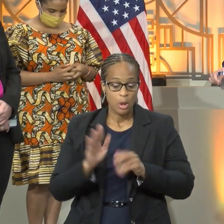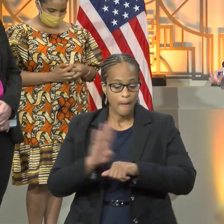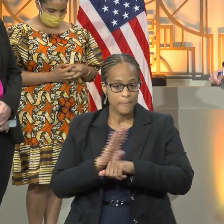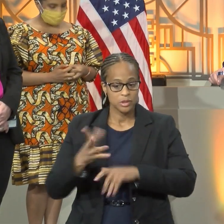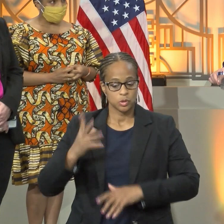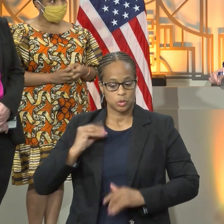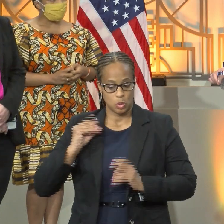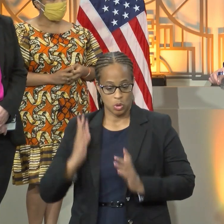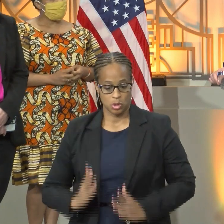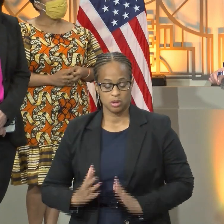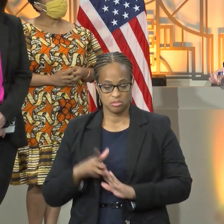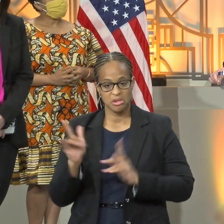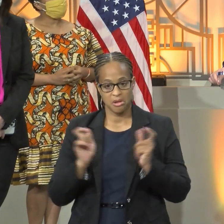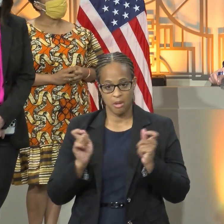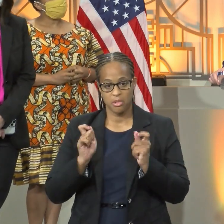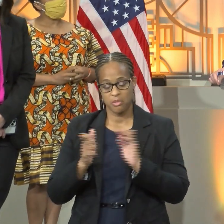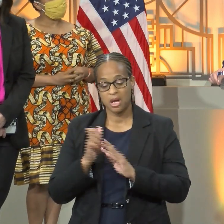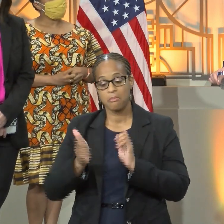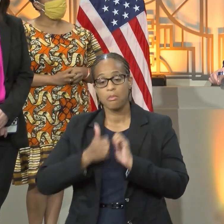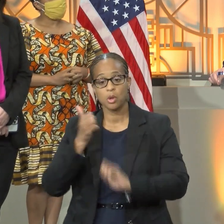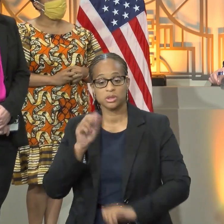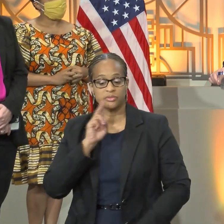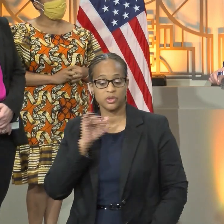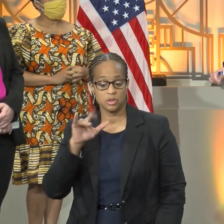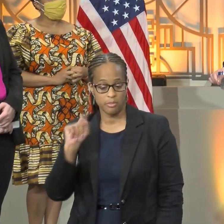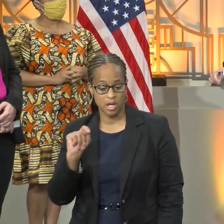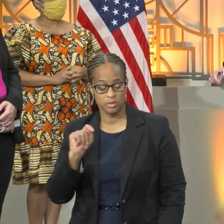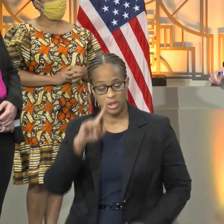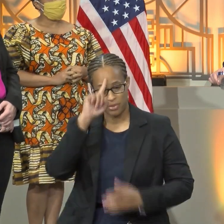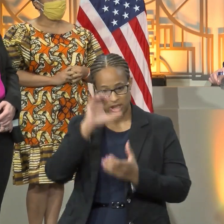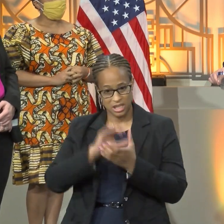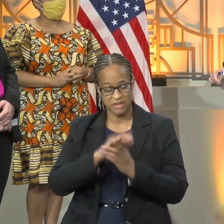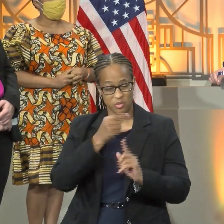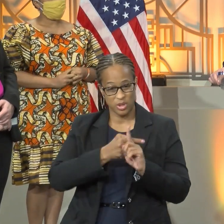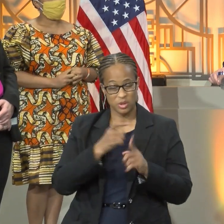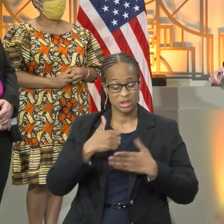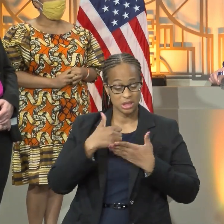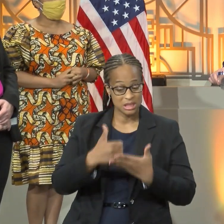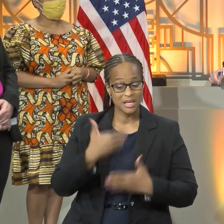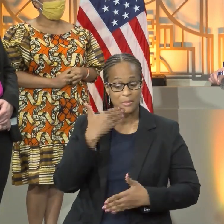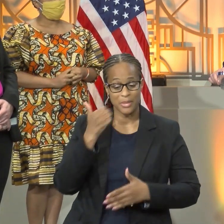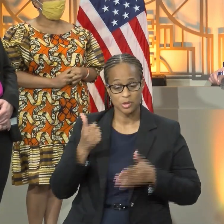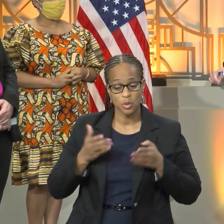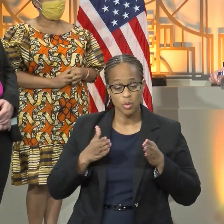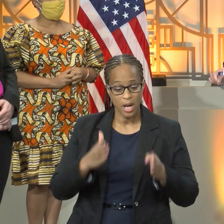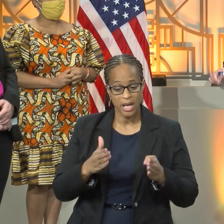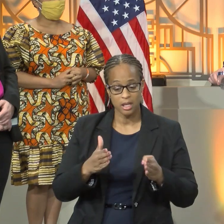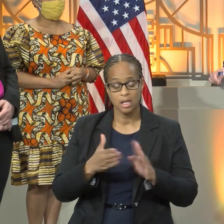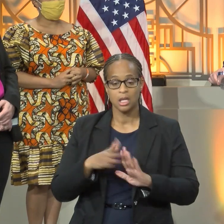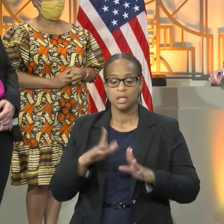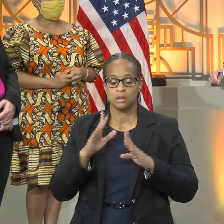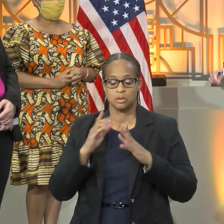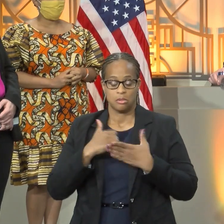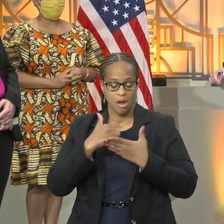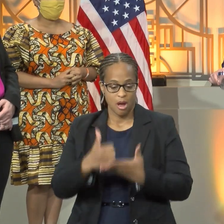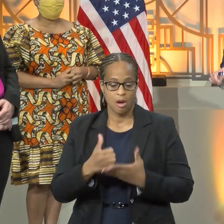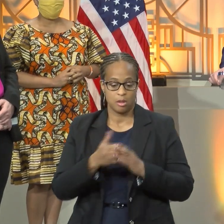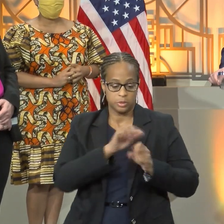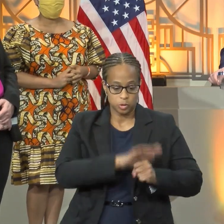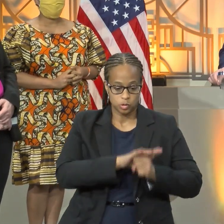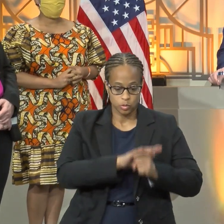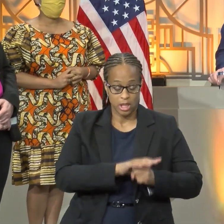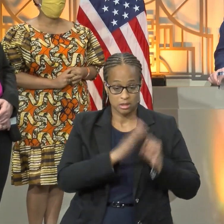operate nearly half of Houston's apartments. And we believe rental assistance is the best way to remedy the stress being put on both